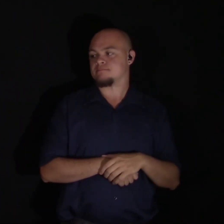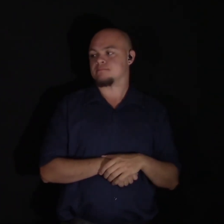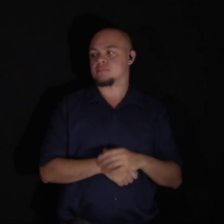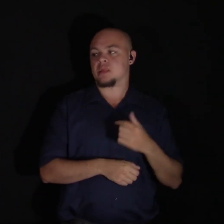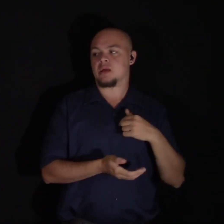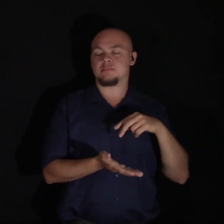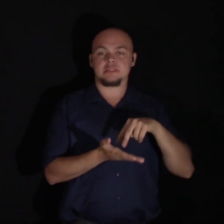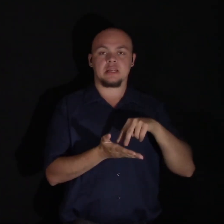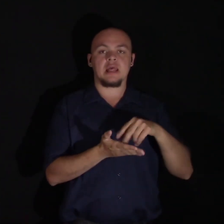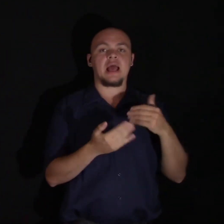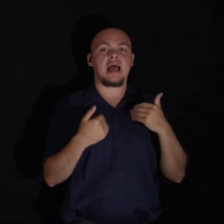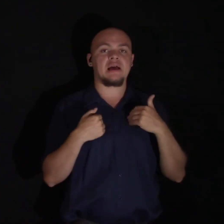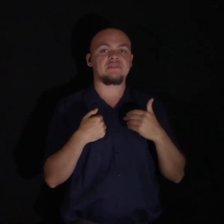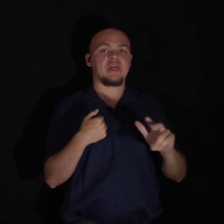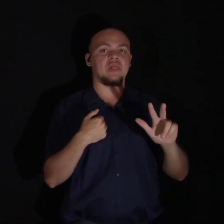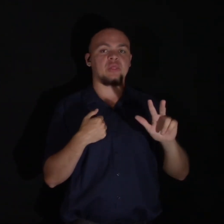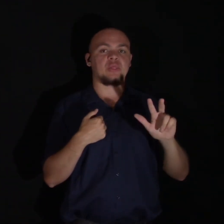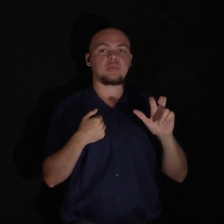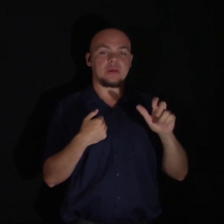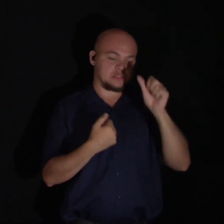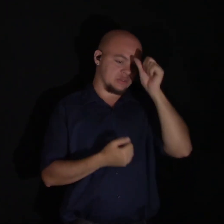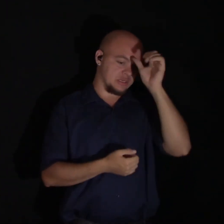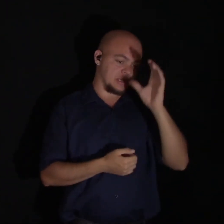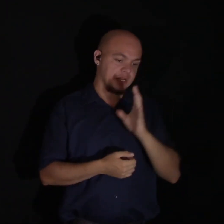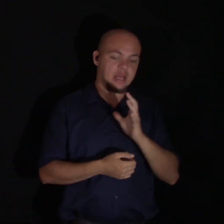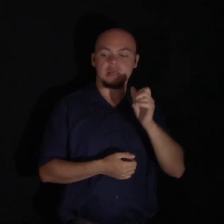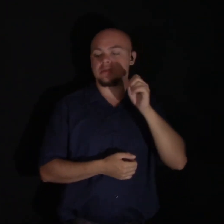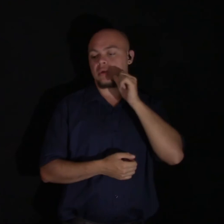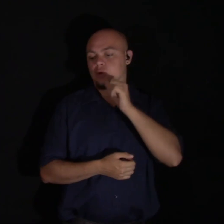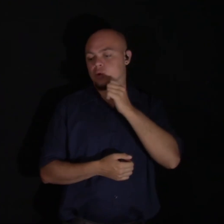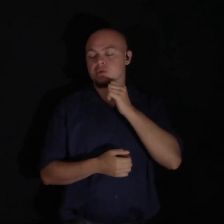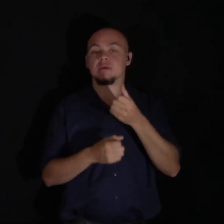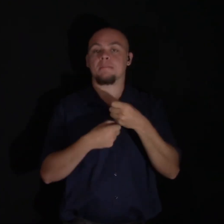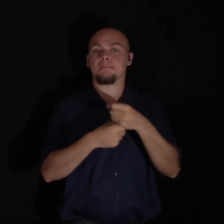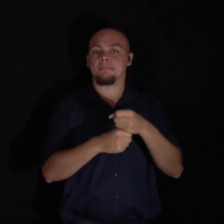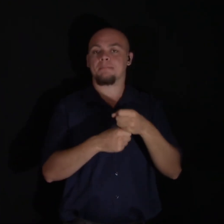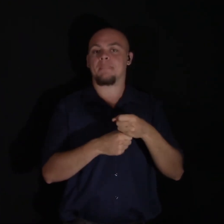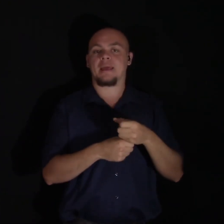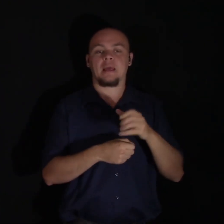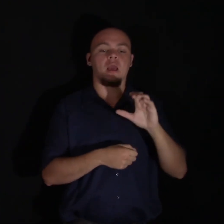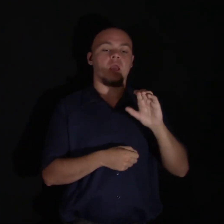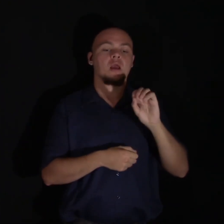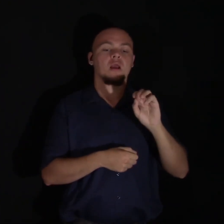there, and there's 300 guys and girls, and they're working to make combat boots in Afghanistan.